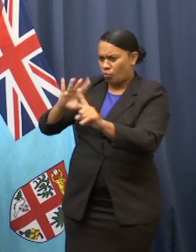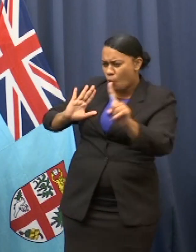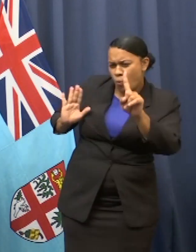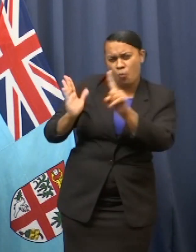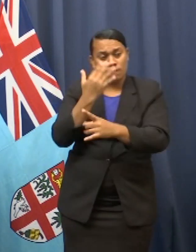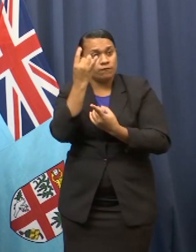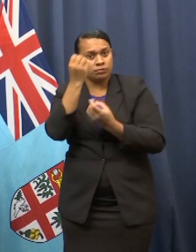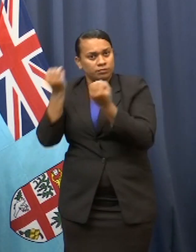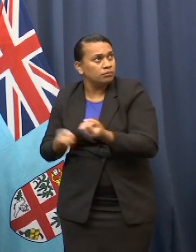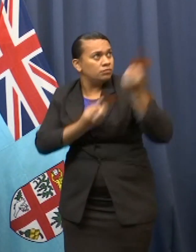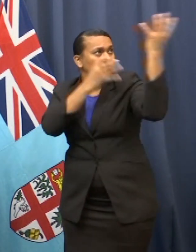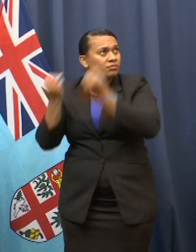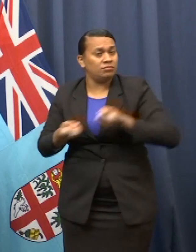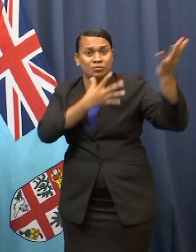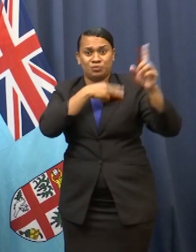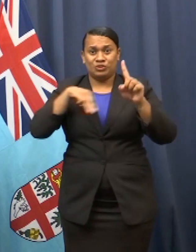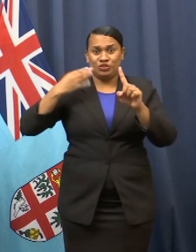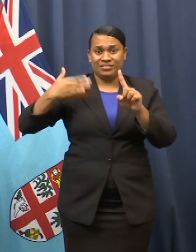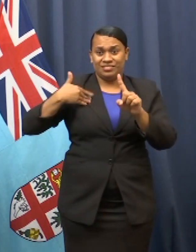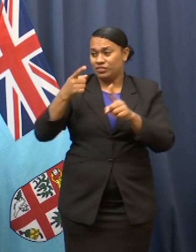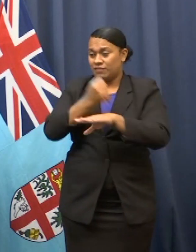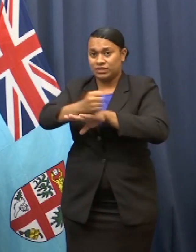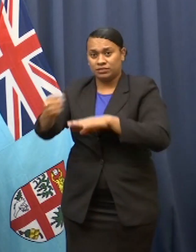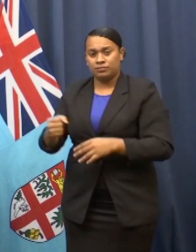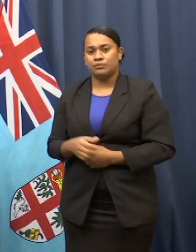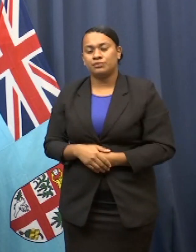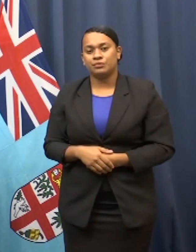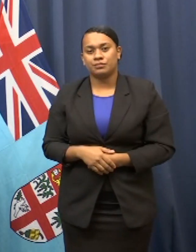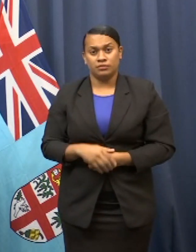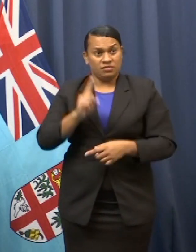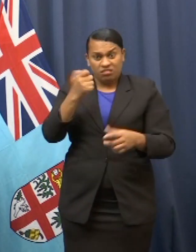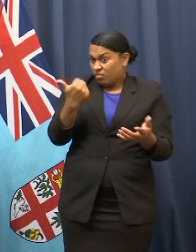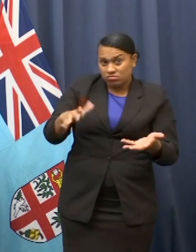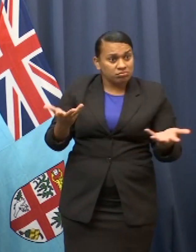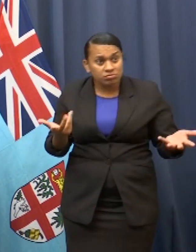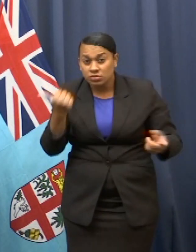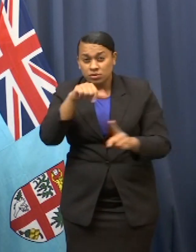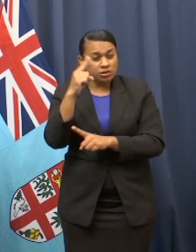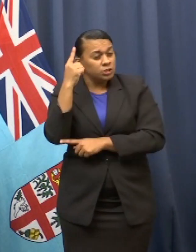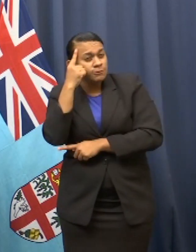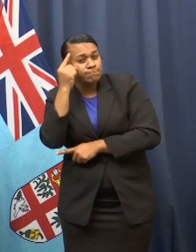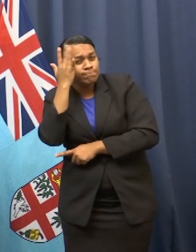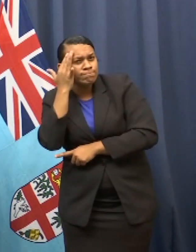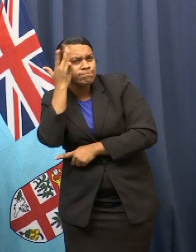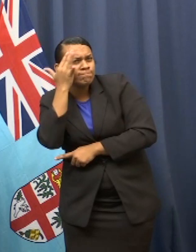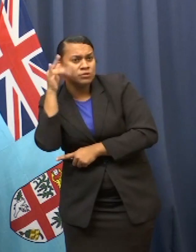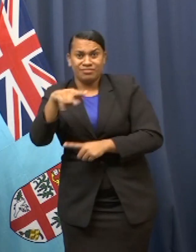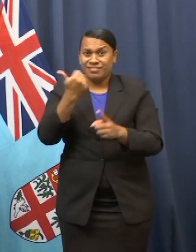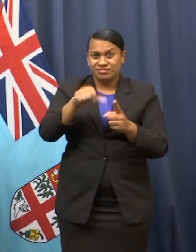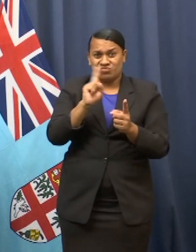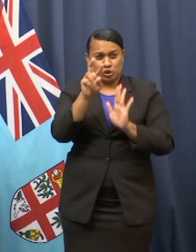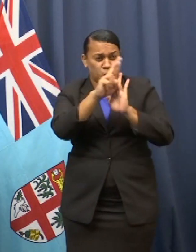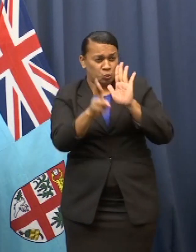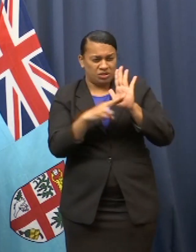Ladies and gentlemen, if anyone thinks our measures in the Lautoka confined area are tough, you have not been